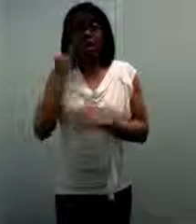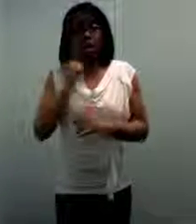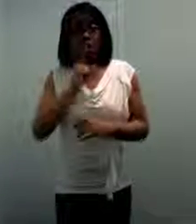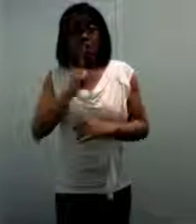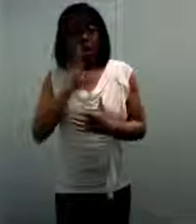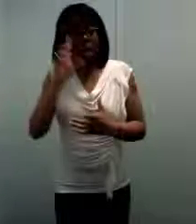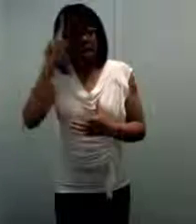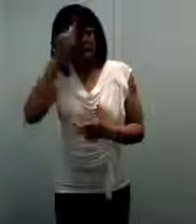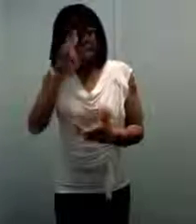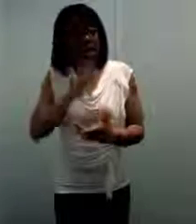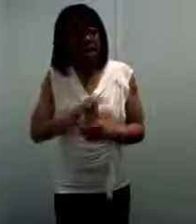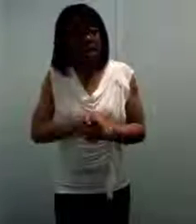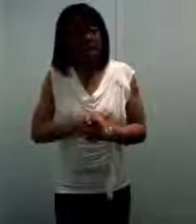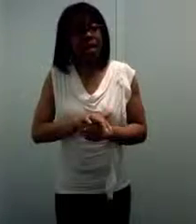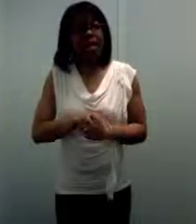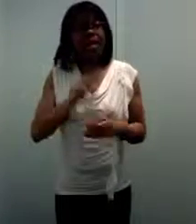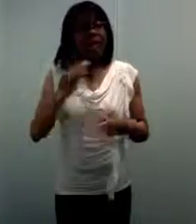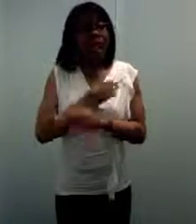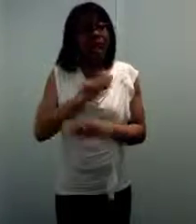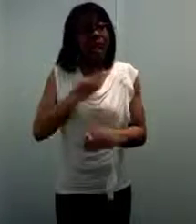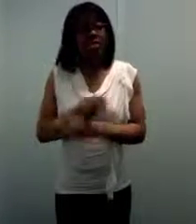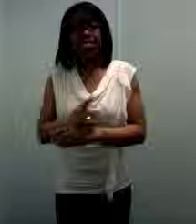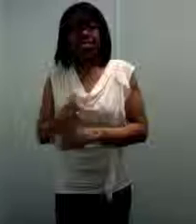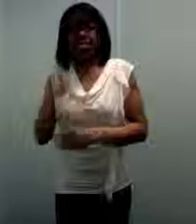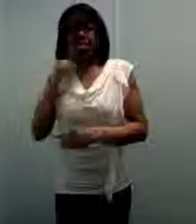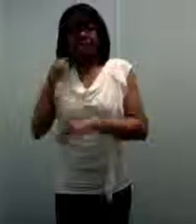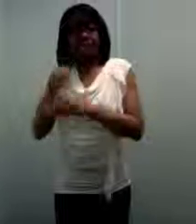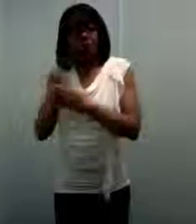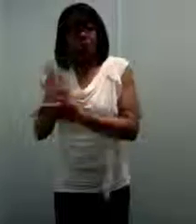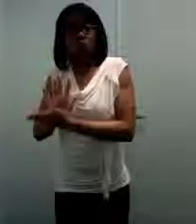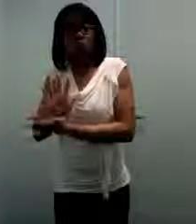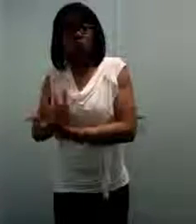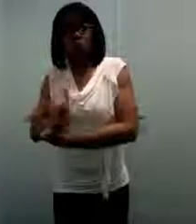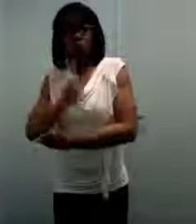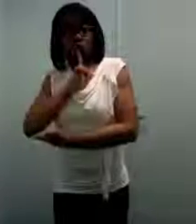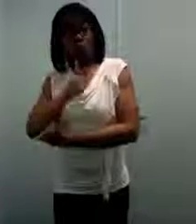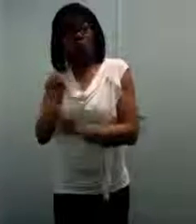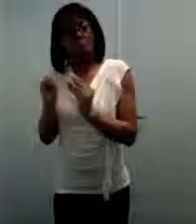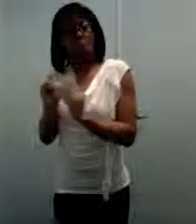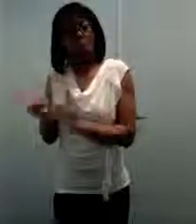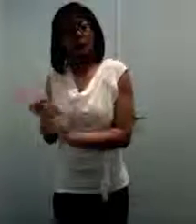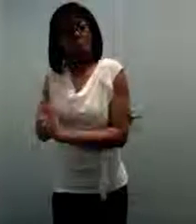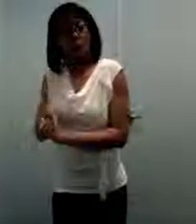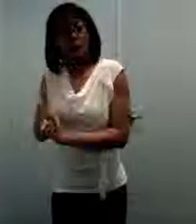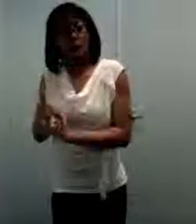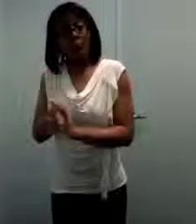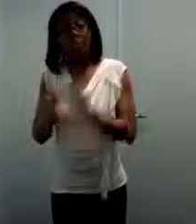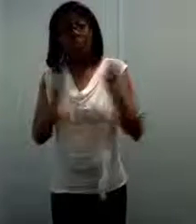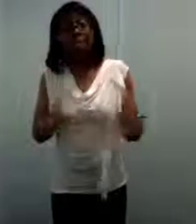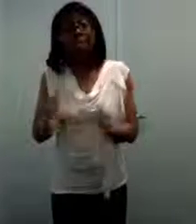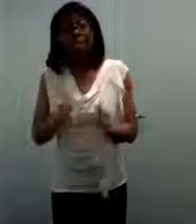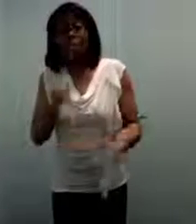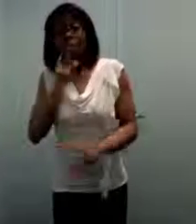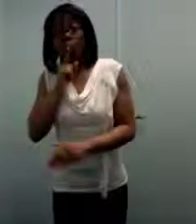math that most people are actually doing in school practically today is more than applying procedures to problems they don't really understand for reasons they don't